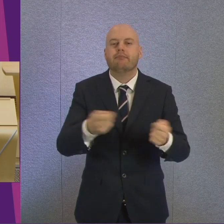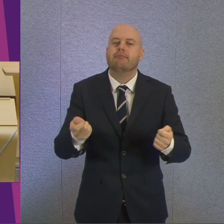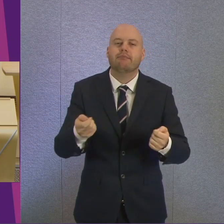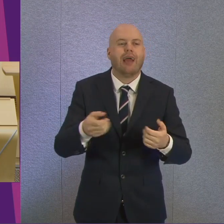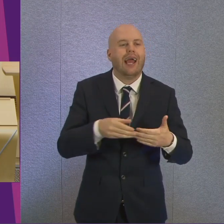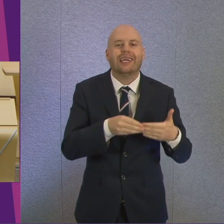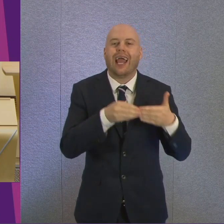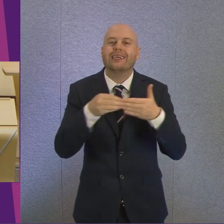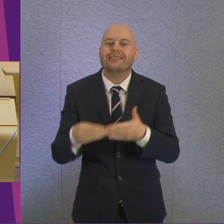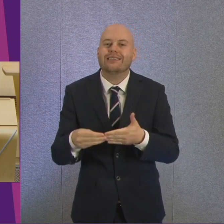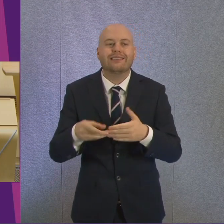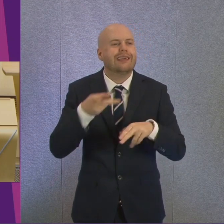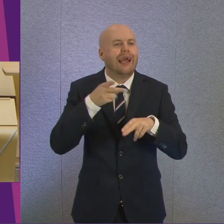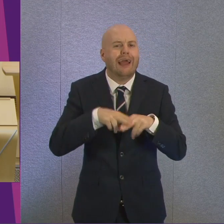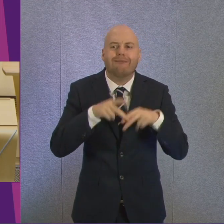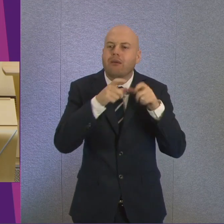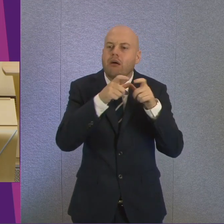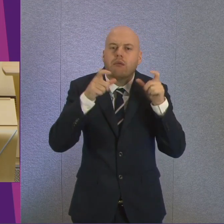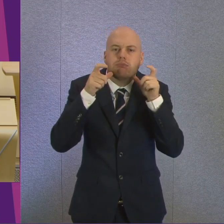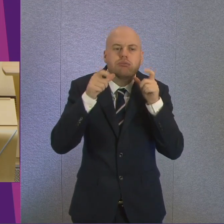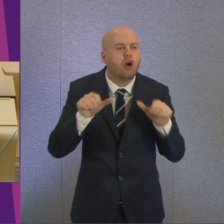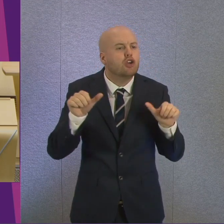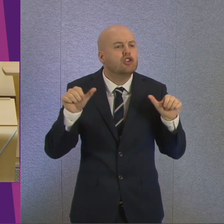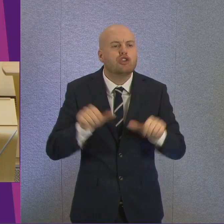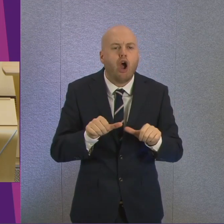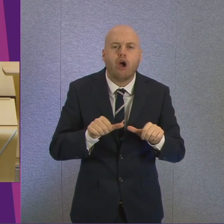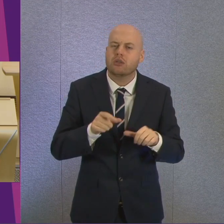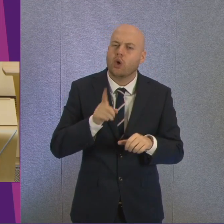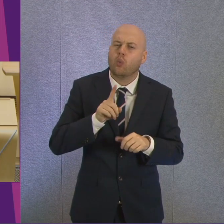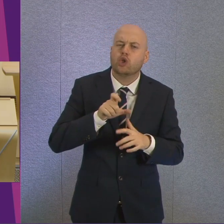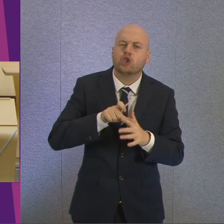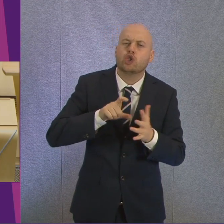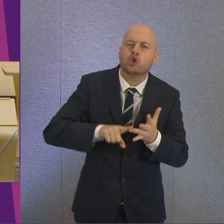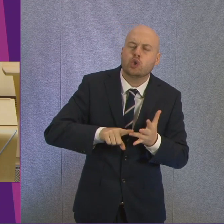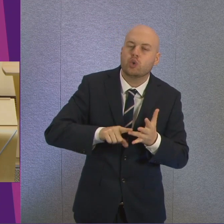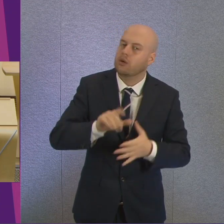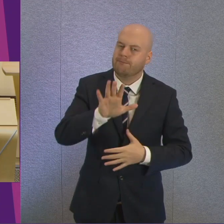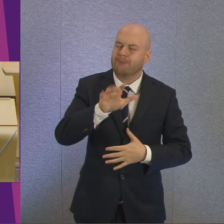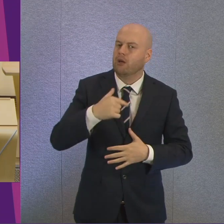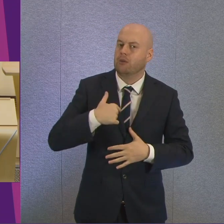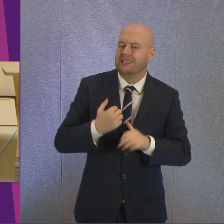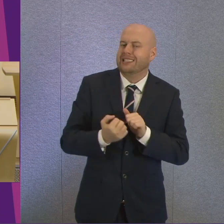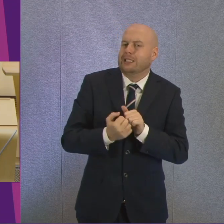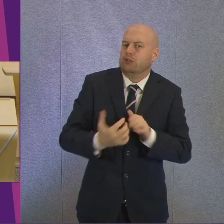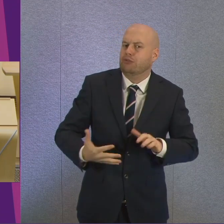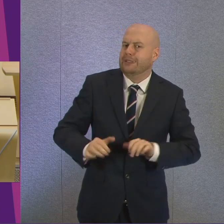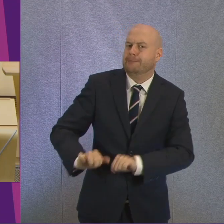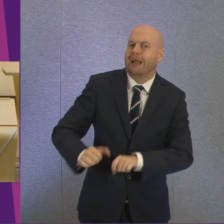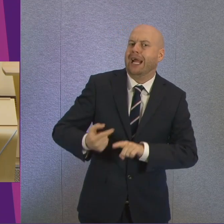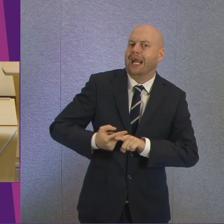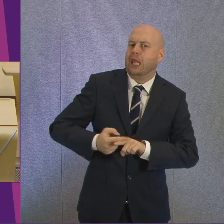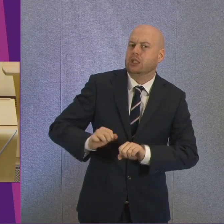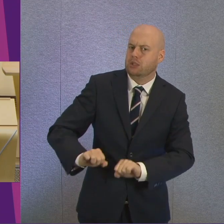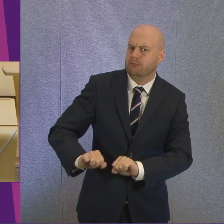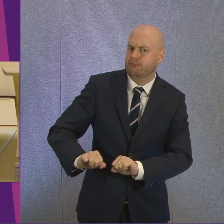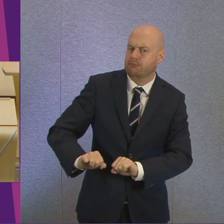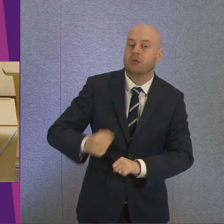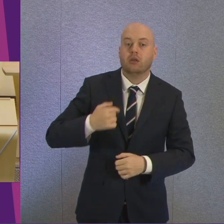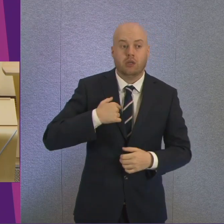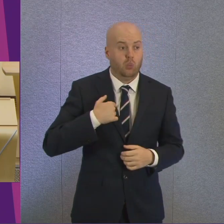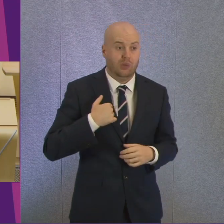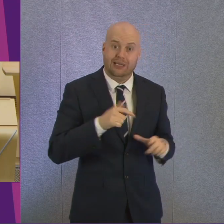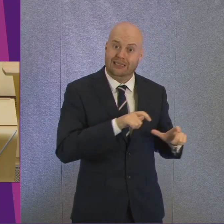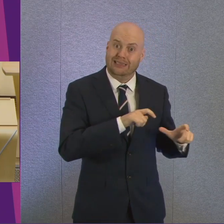in the event of shortages, did not apply to Scotland. We continue to have sufficient stocks of PPE, but